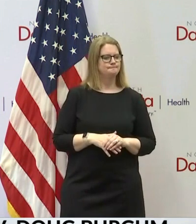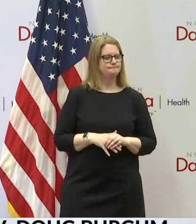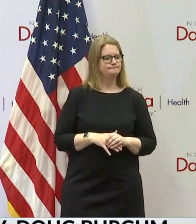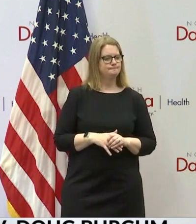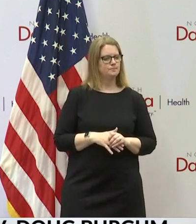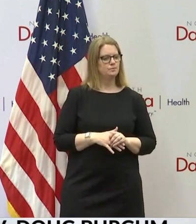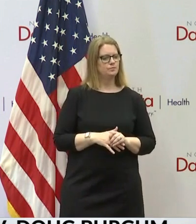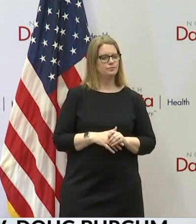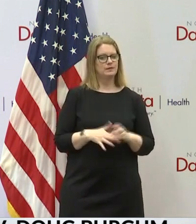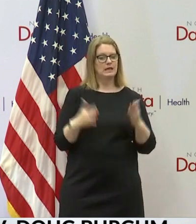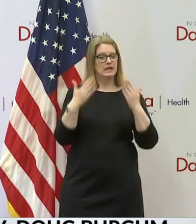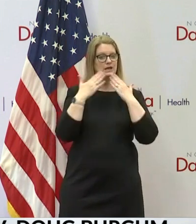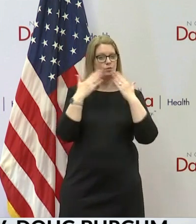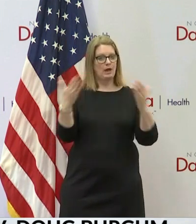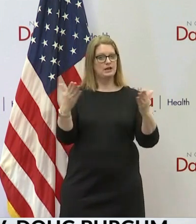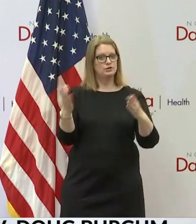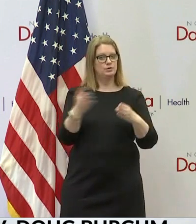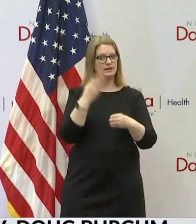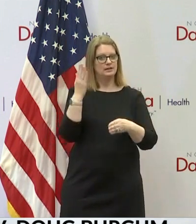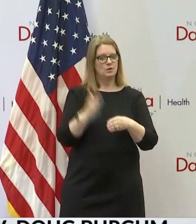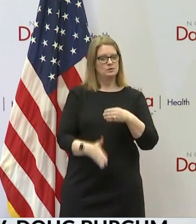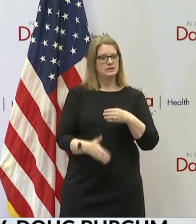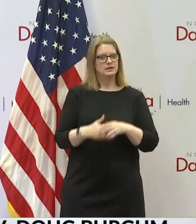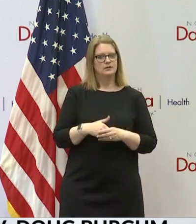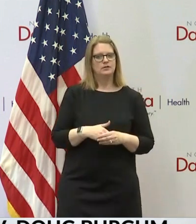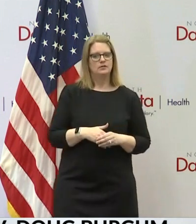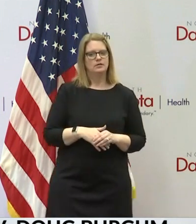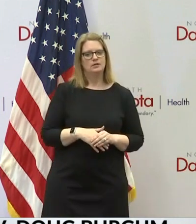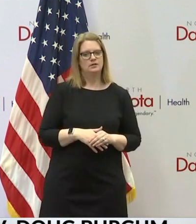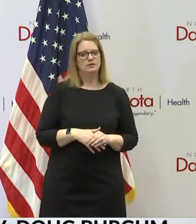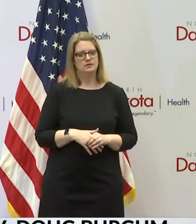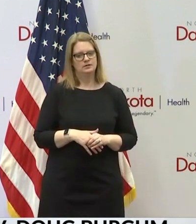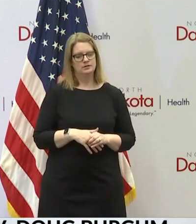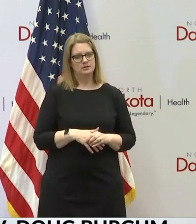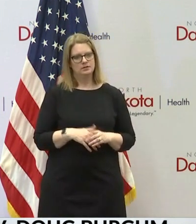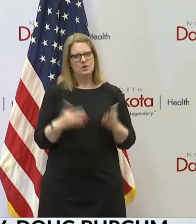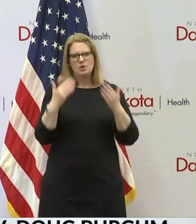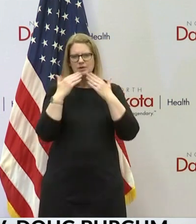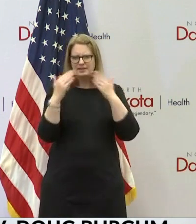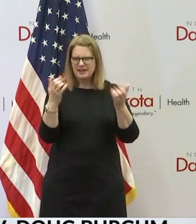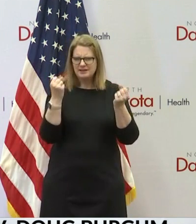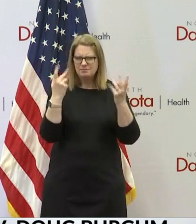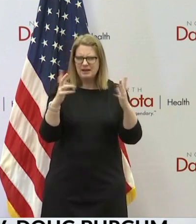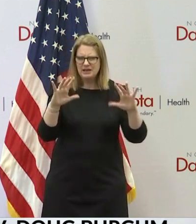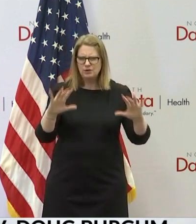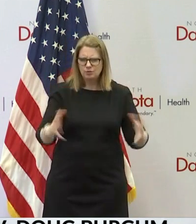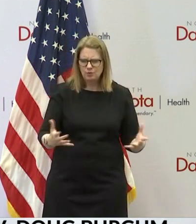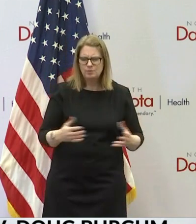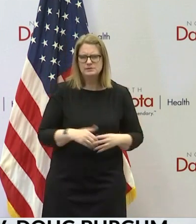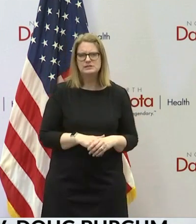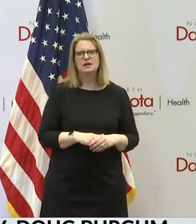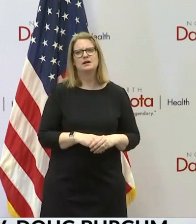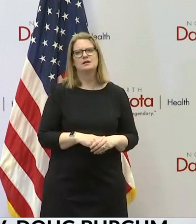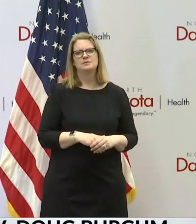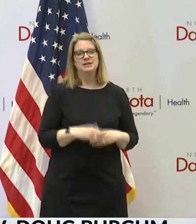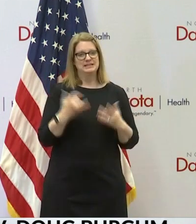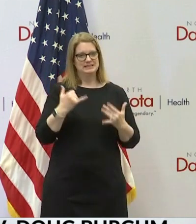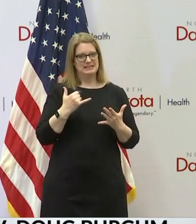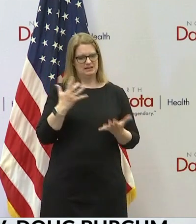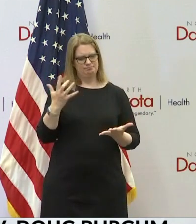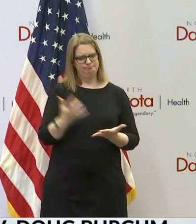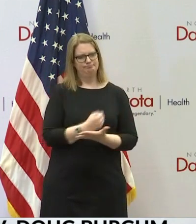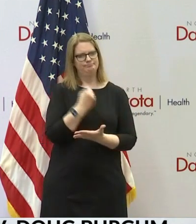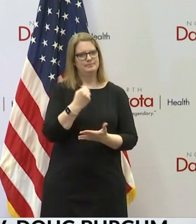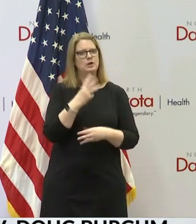In terms of gratitude, closing out, we've had thanked a lot of different groups, but it is timely that today